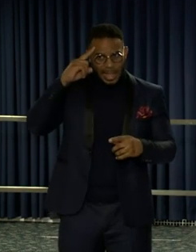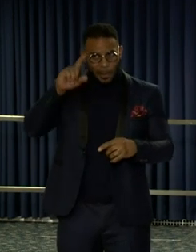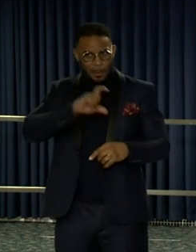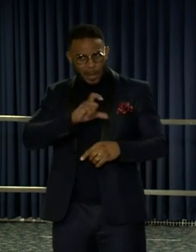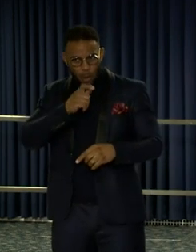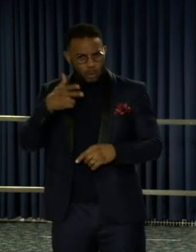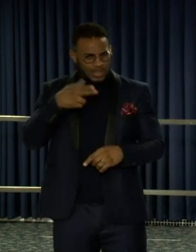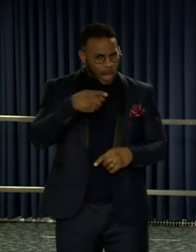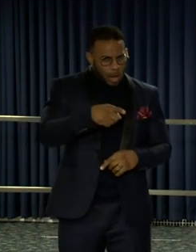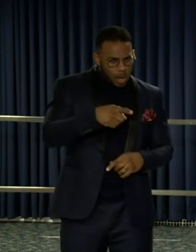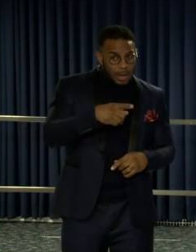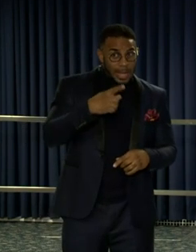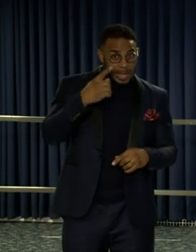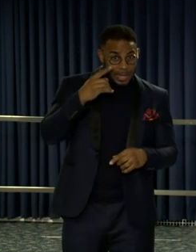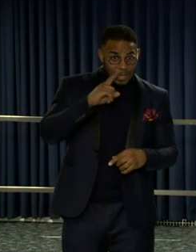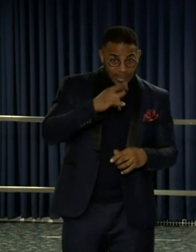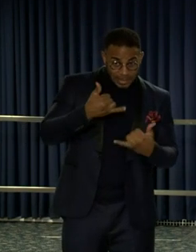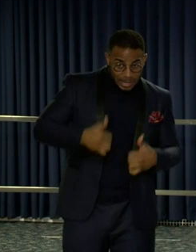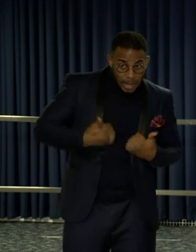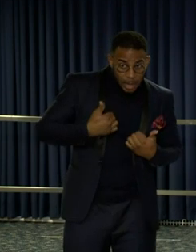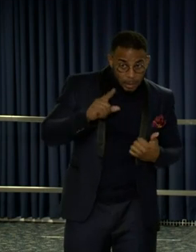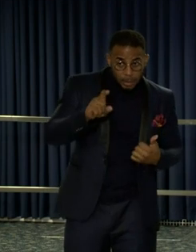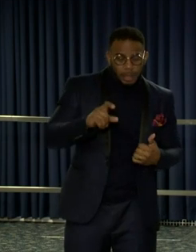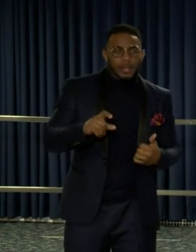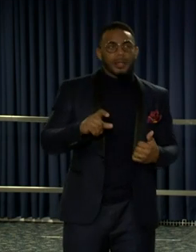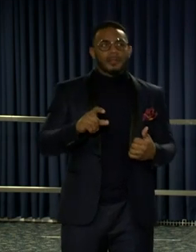police officer who shot her, and is she still alive?